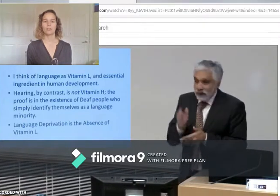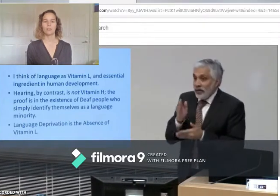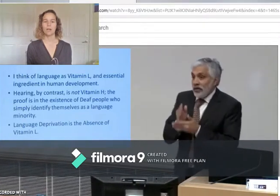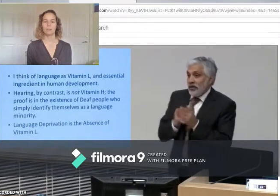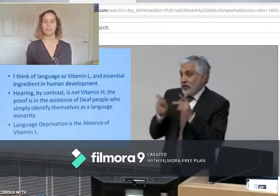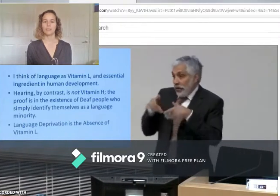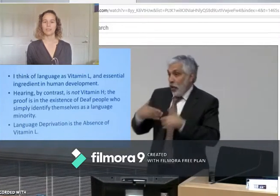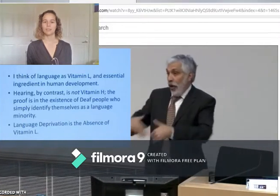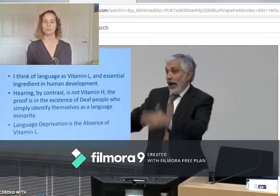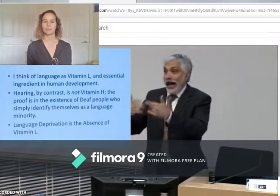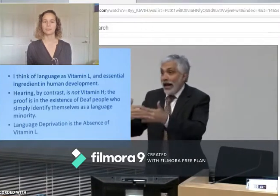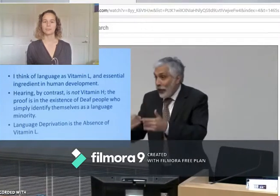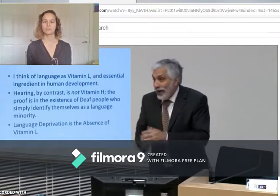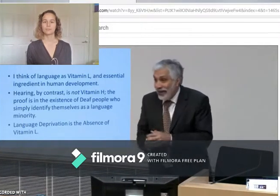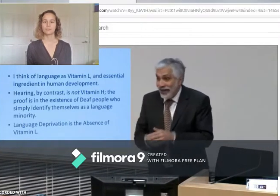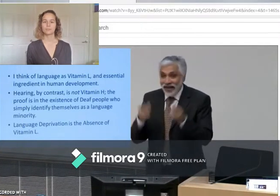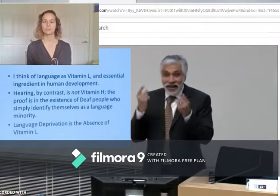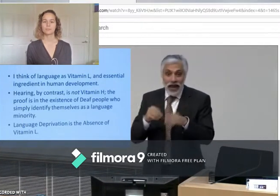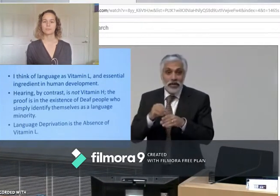L. How would that affect them?